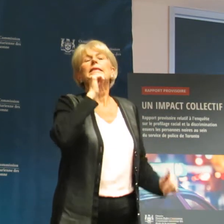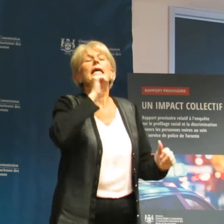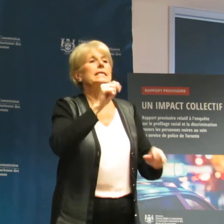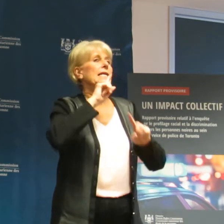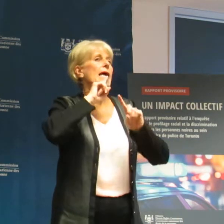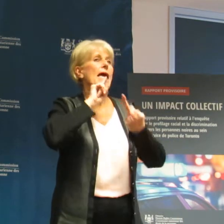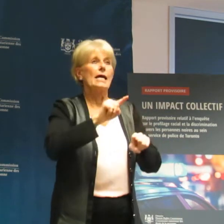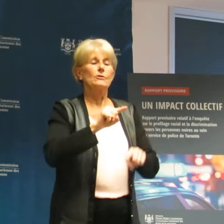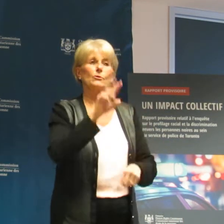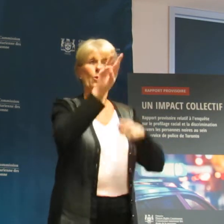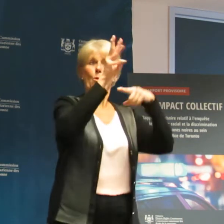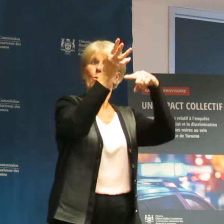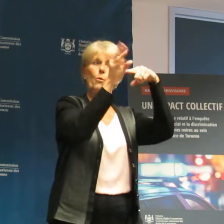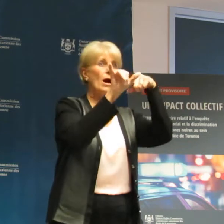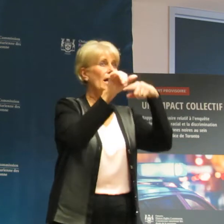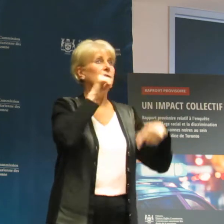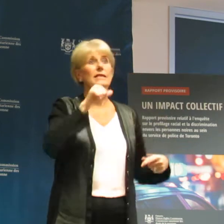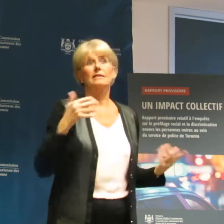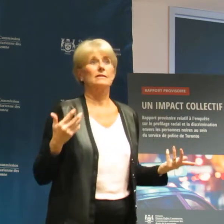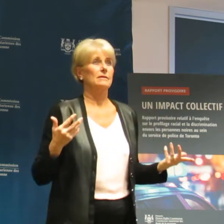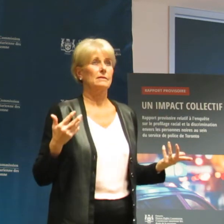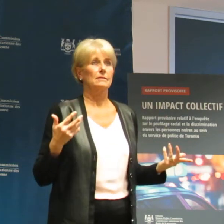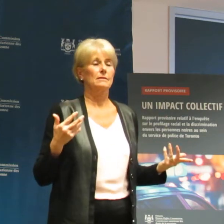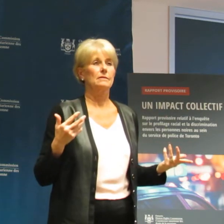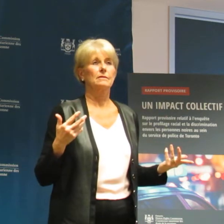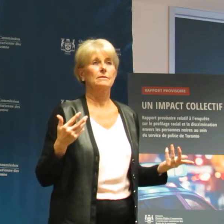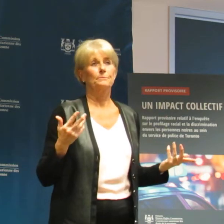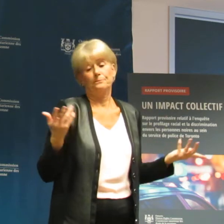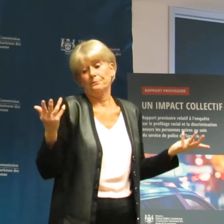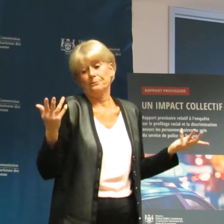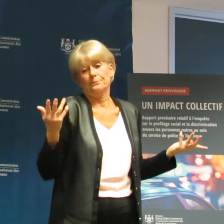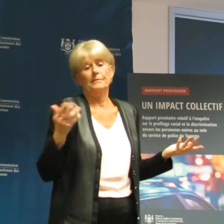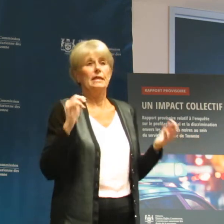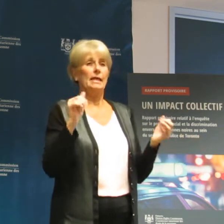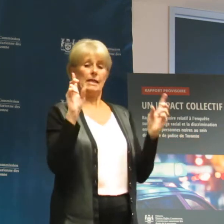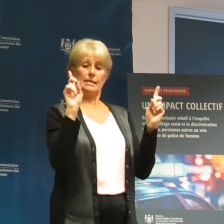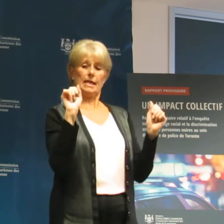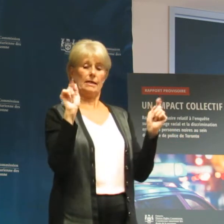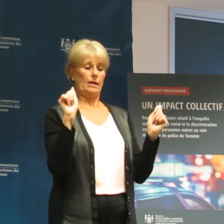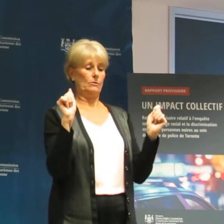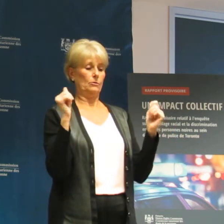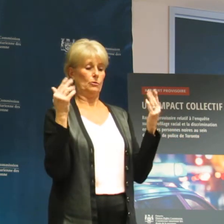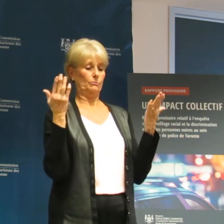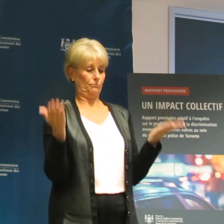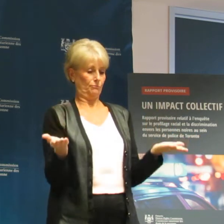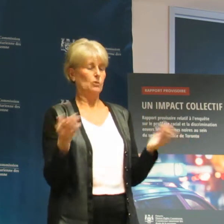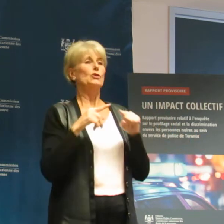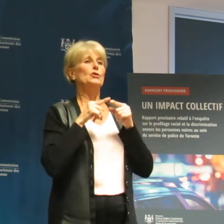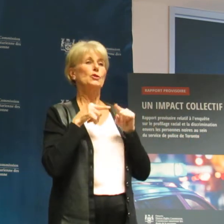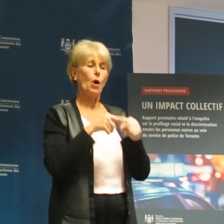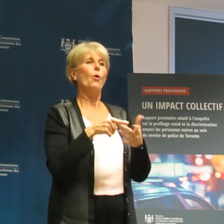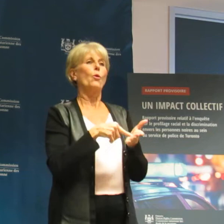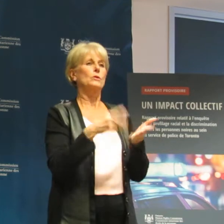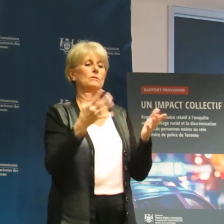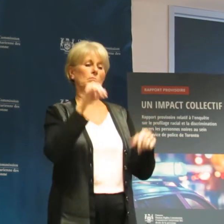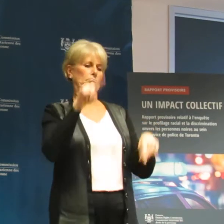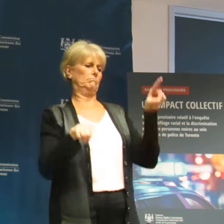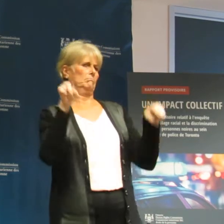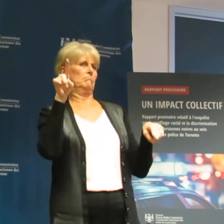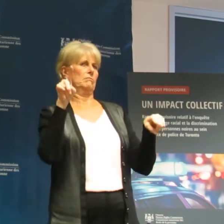the question of why. This is data that shows and proves disparities,